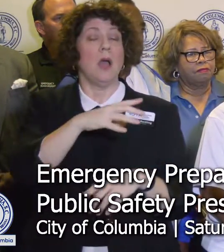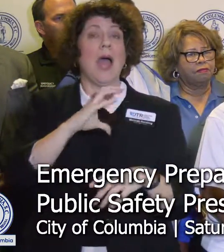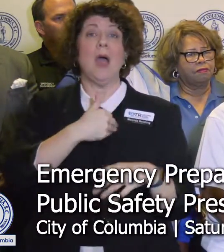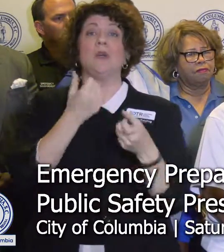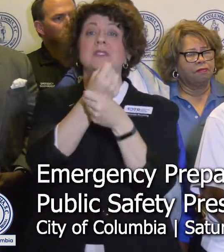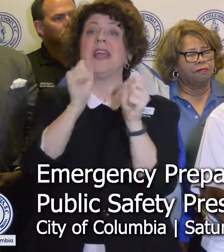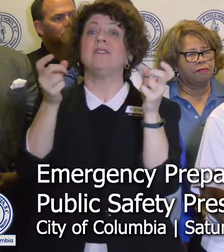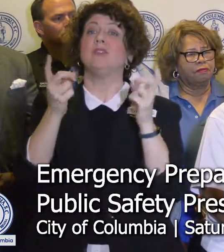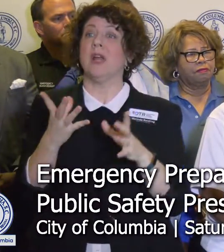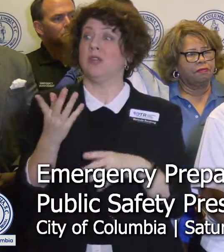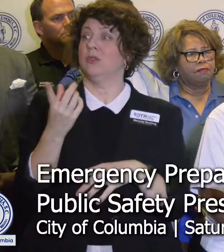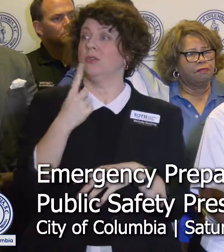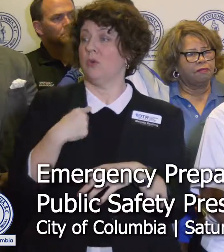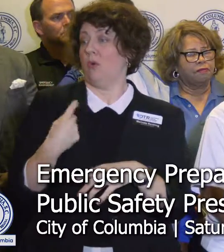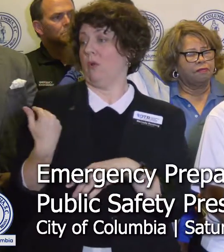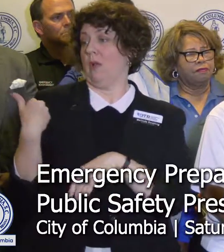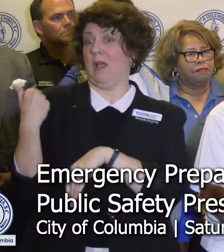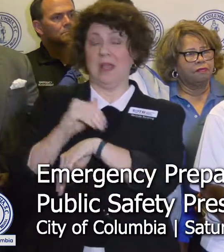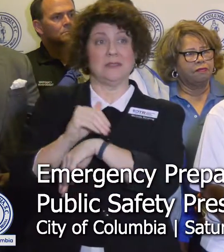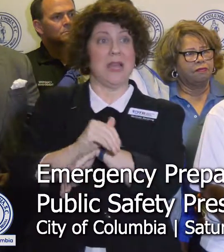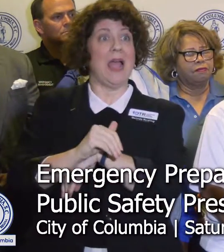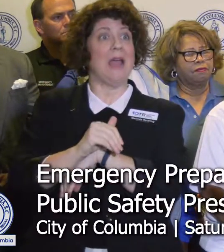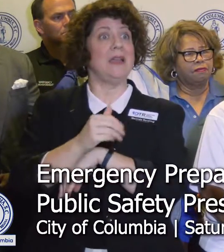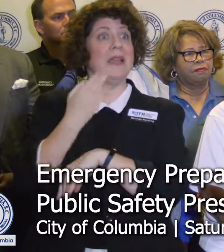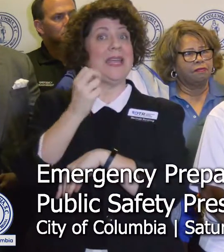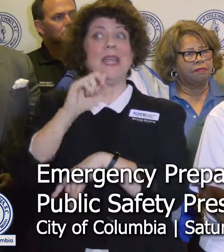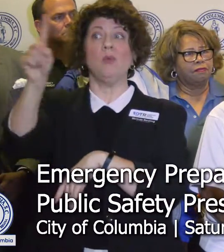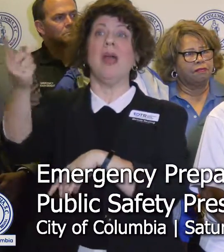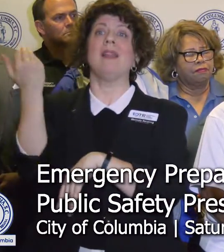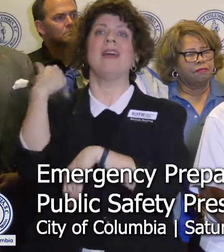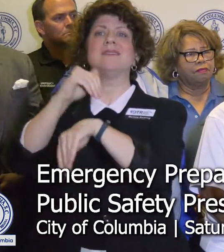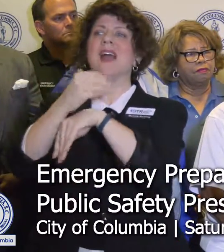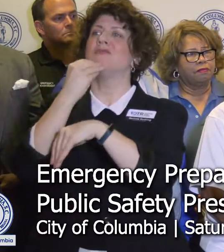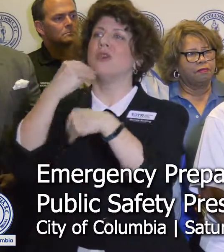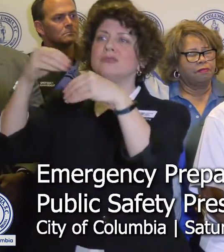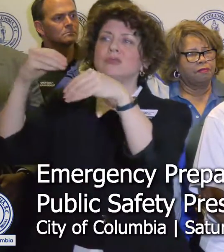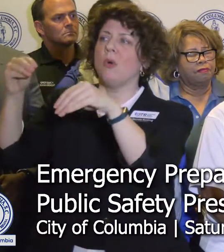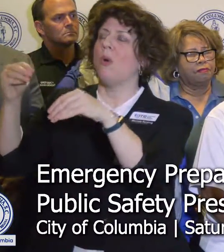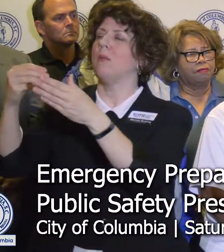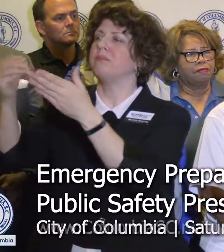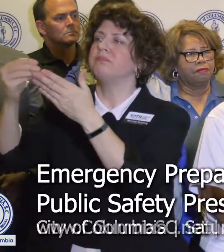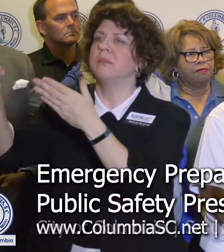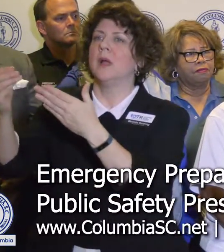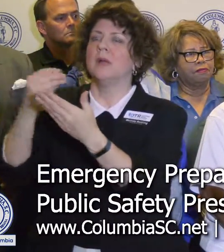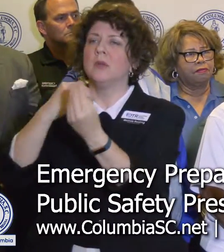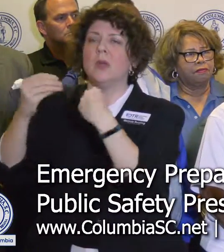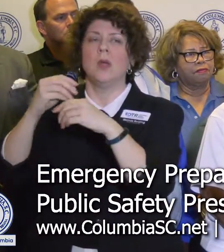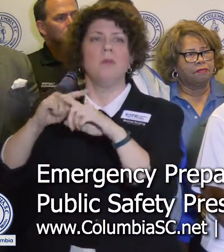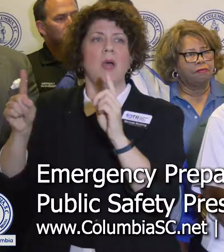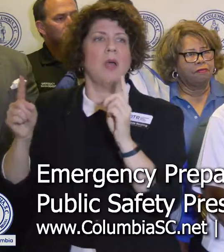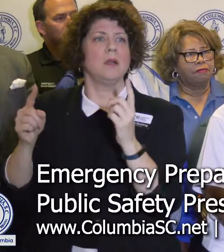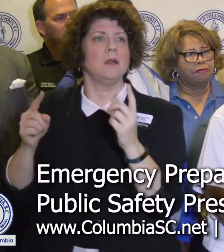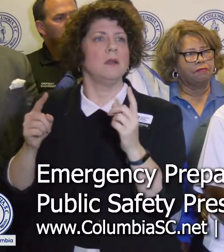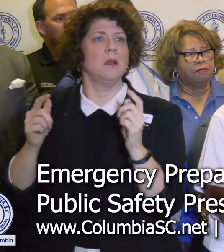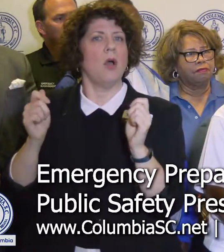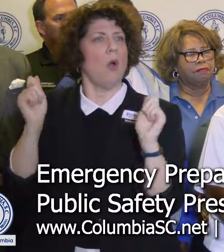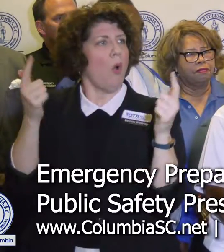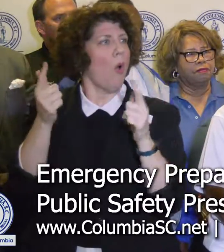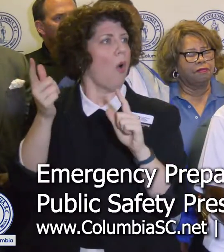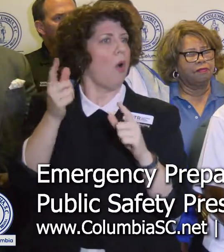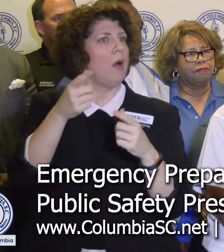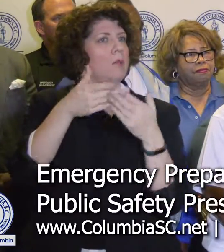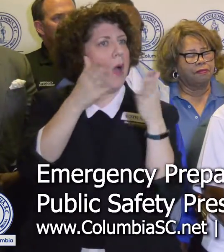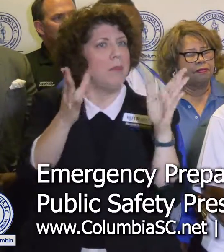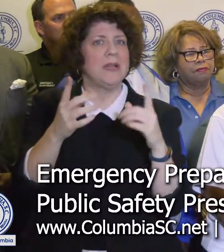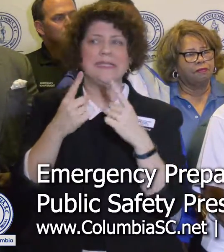us last night in the grocery store, he was just there picking up something for his family, and all he got from the public was thank you